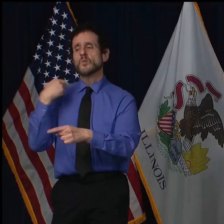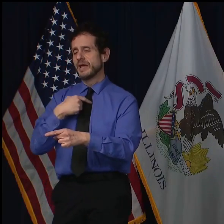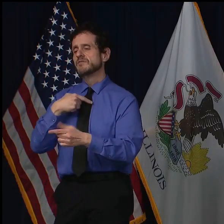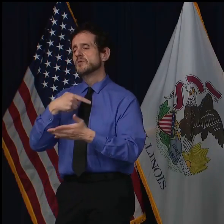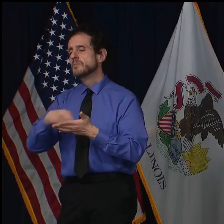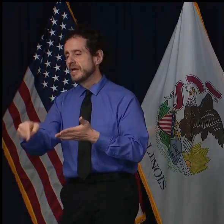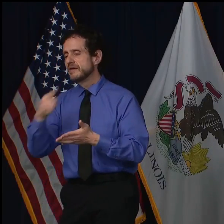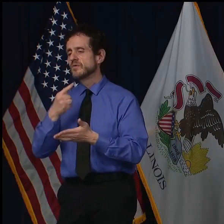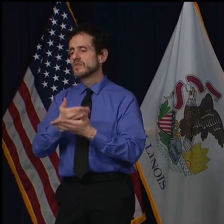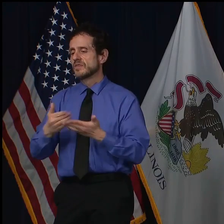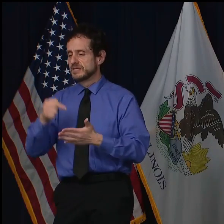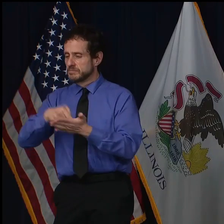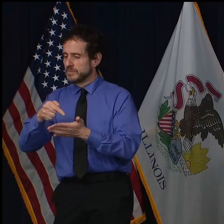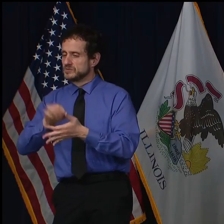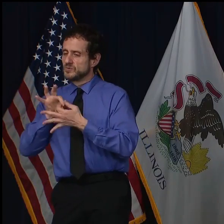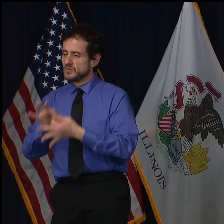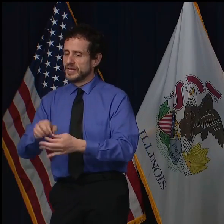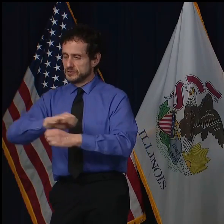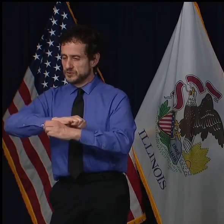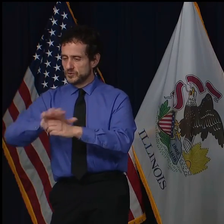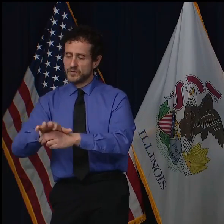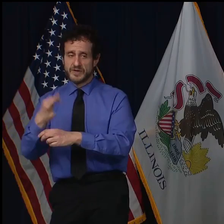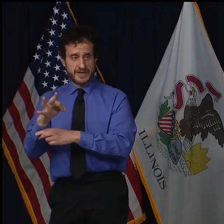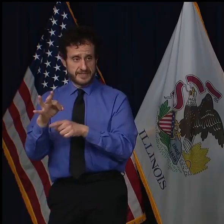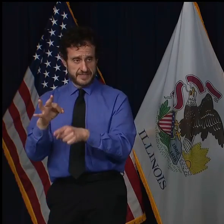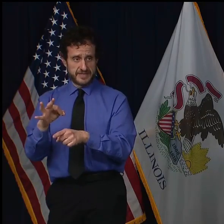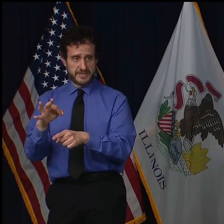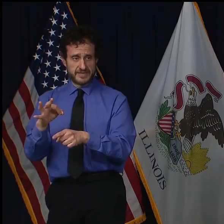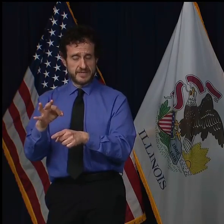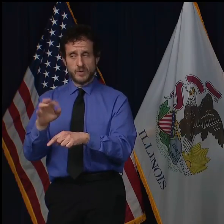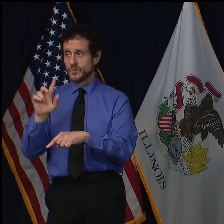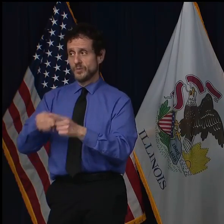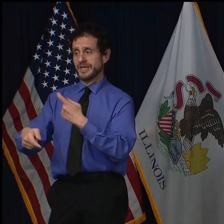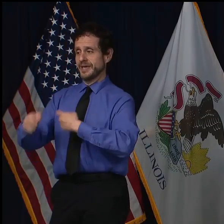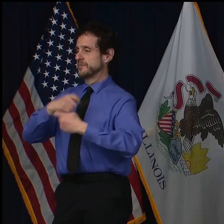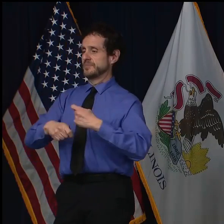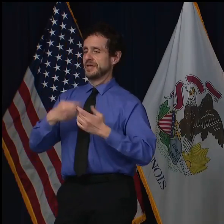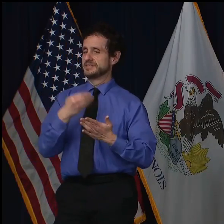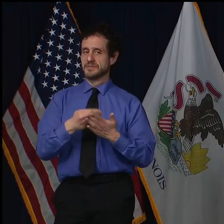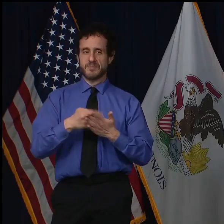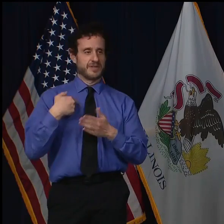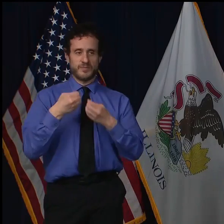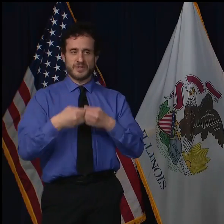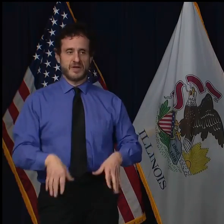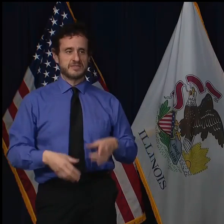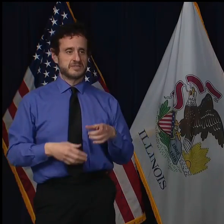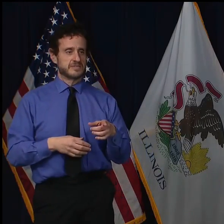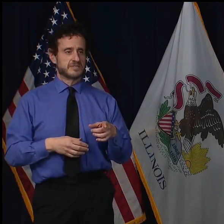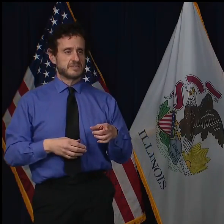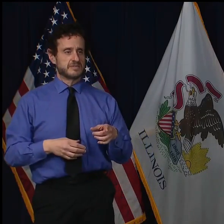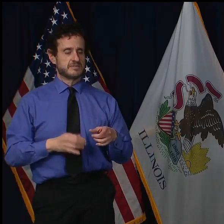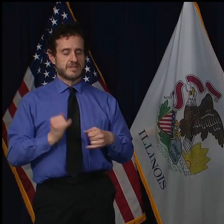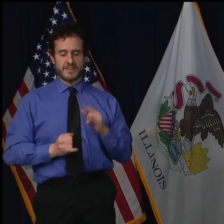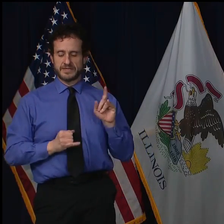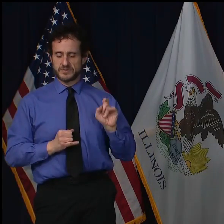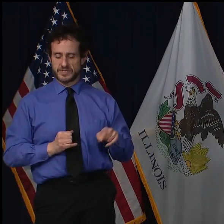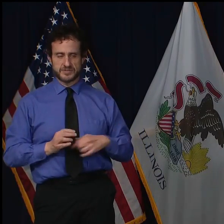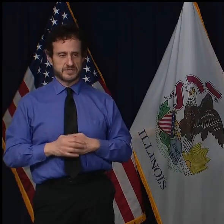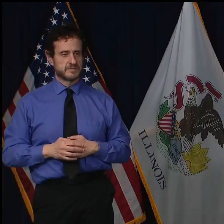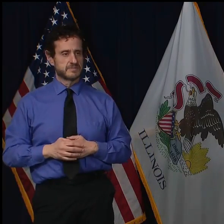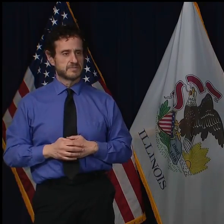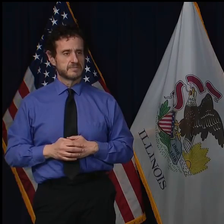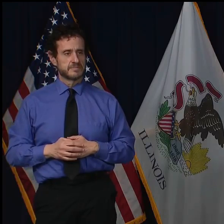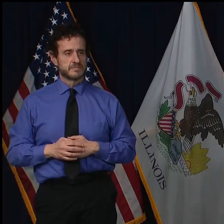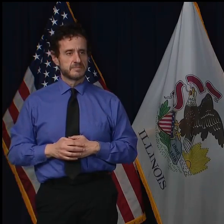coronavirus, COVID-19, and instead, should be a replacement for the revenues that we all lost. Okay, last question from me. Comes from